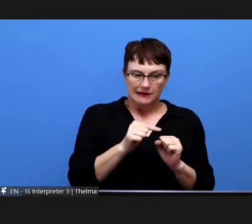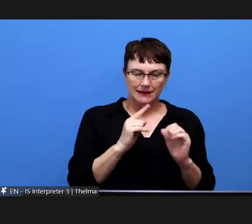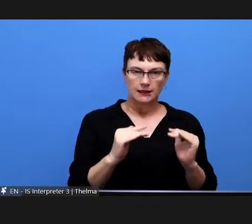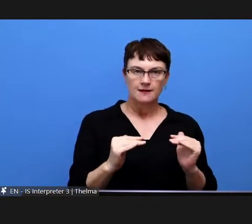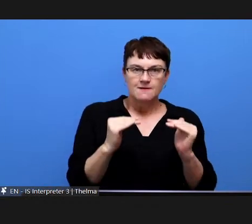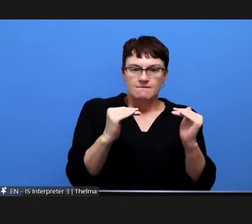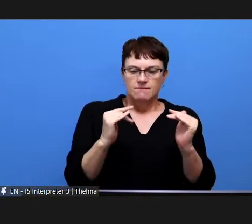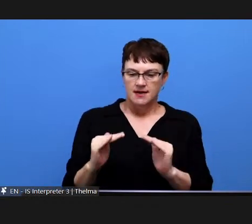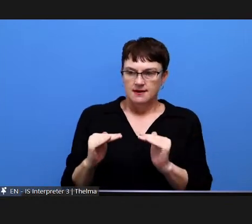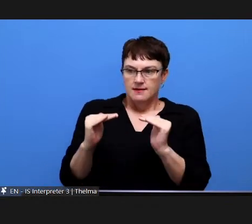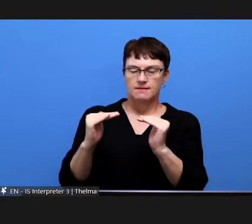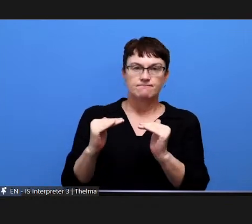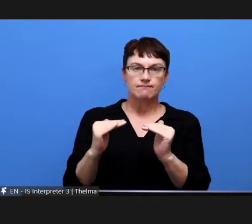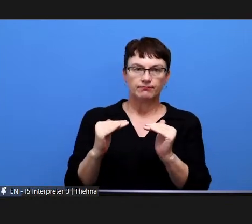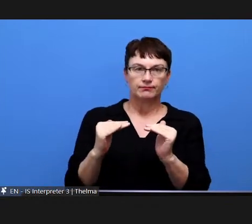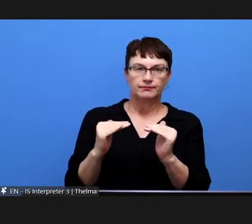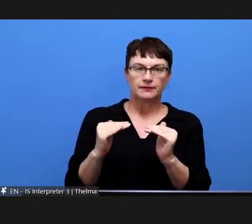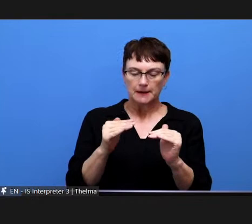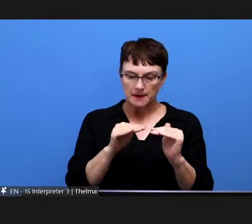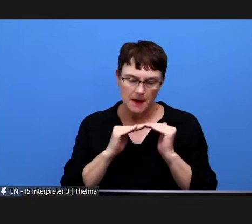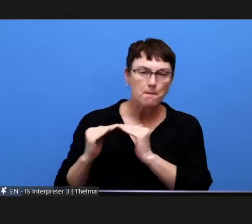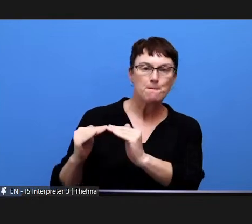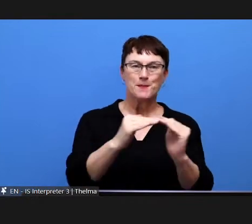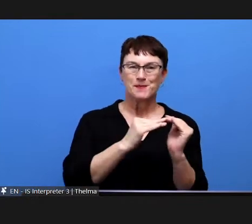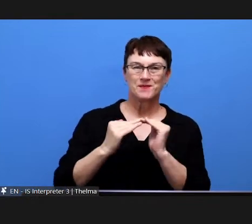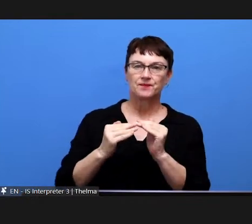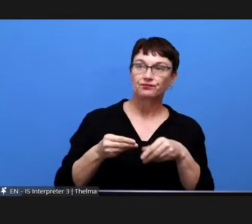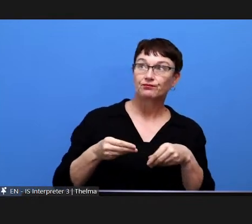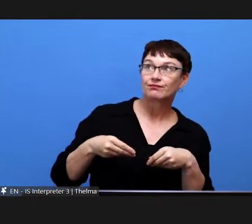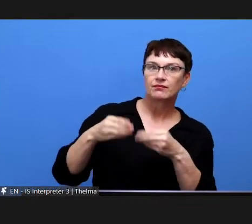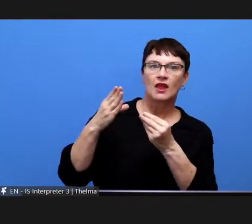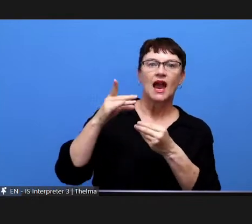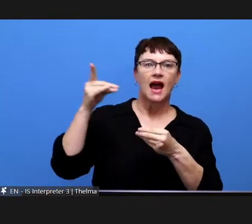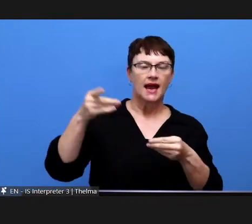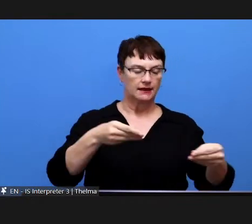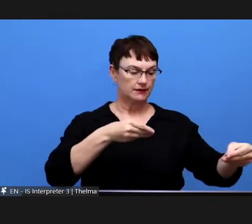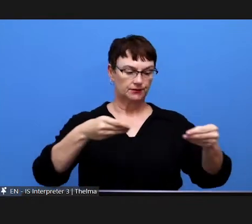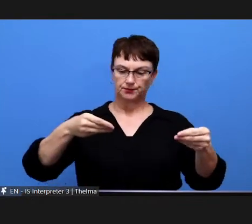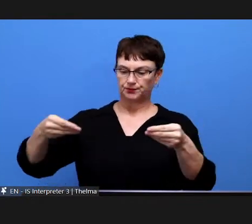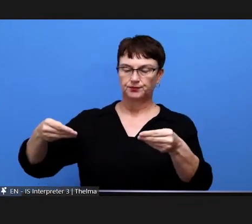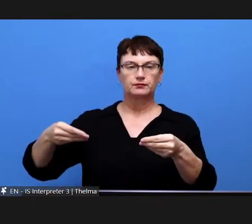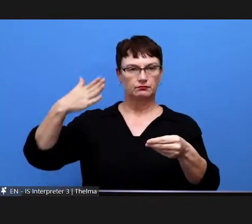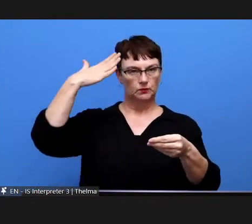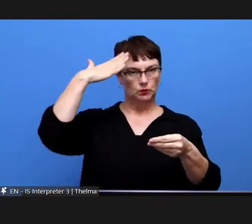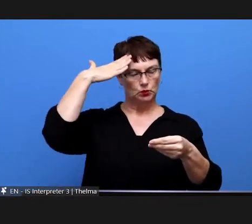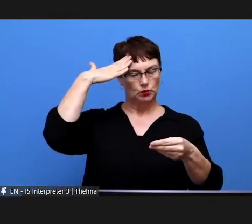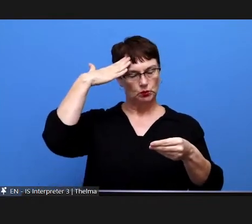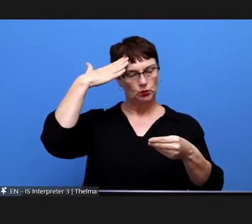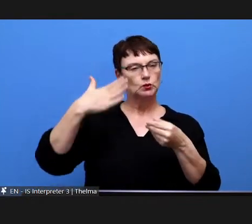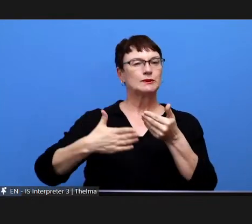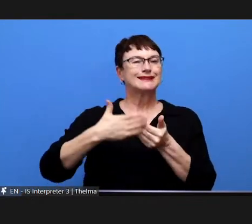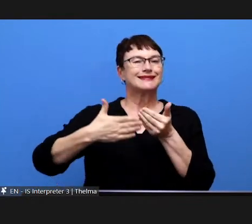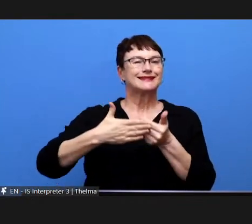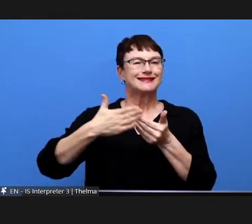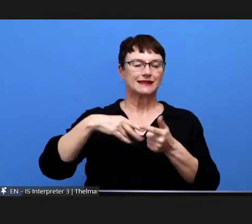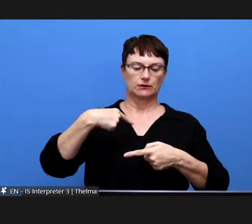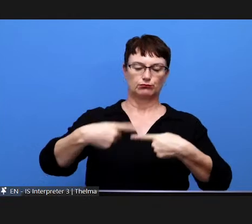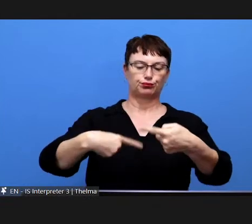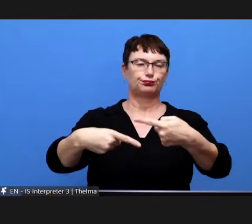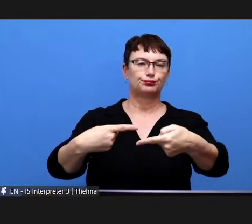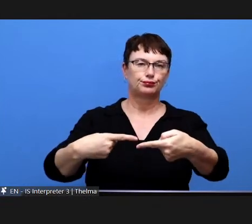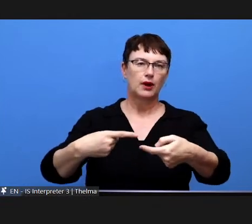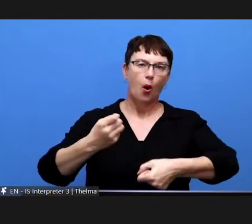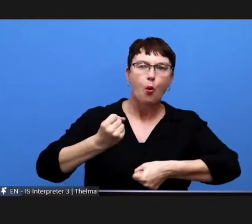more complementarity in data and information being collected and being reported on, so as